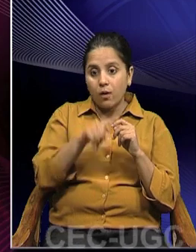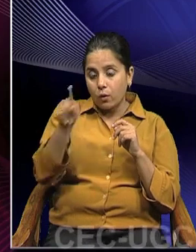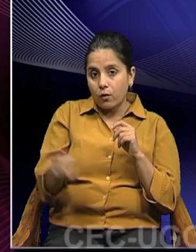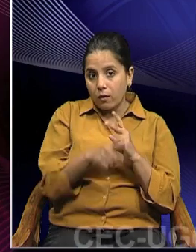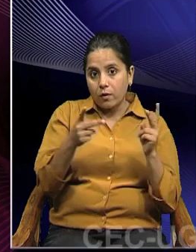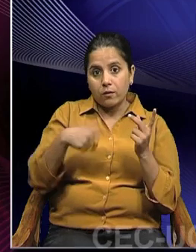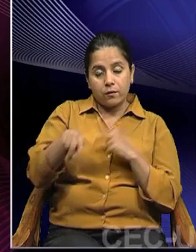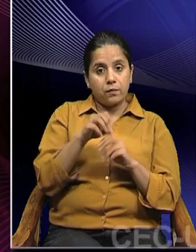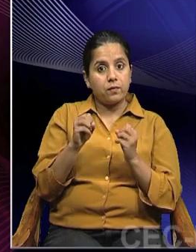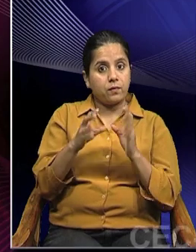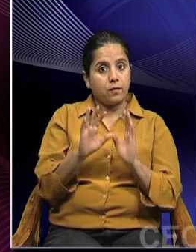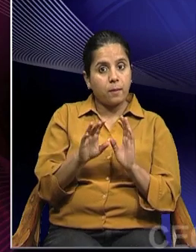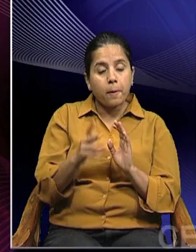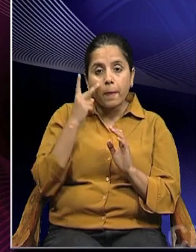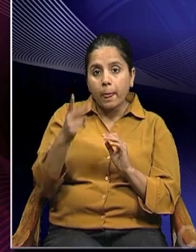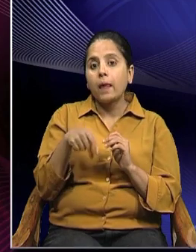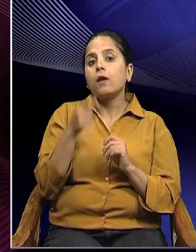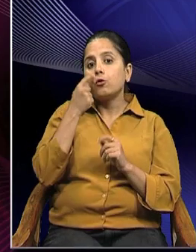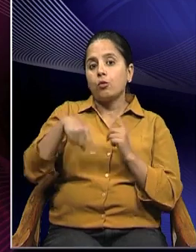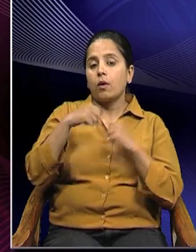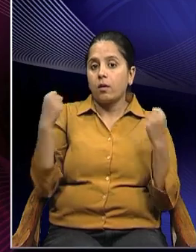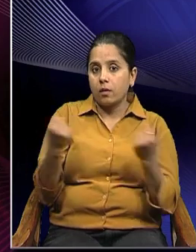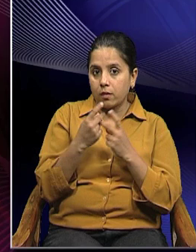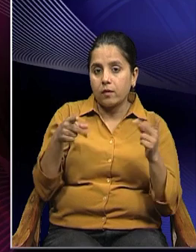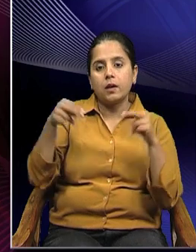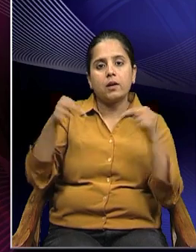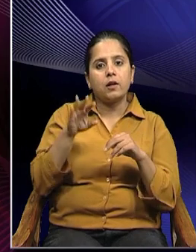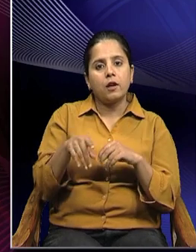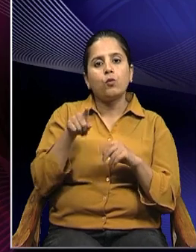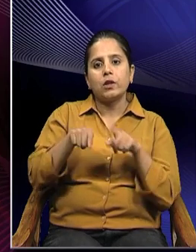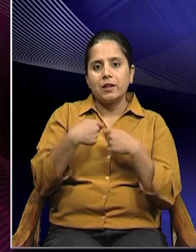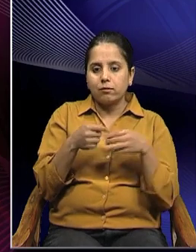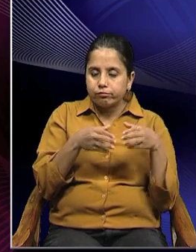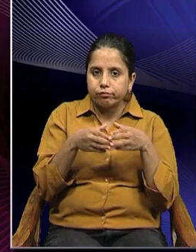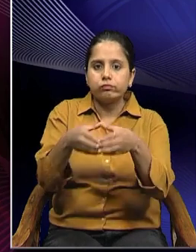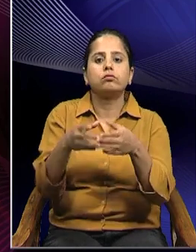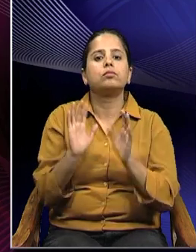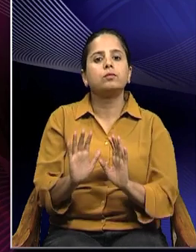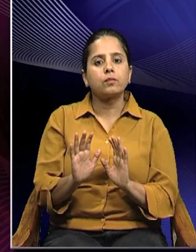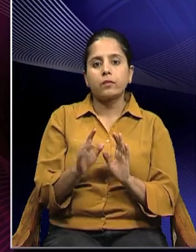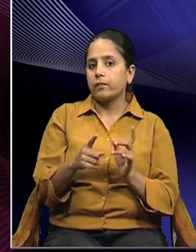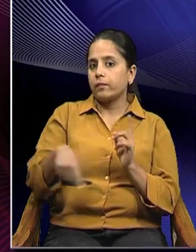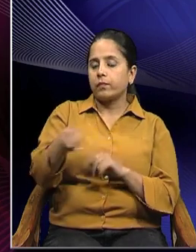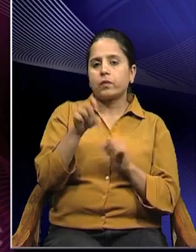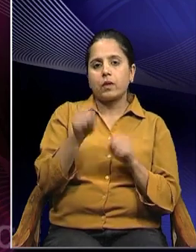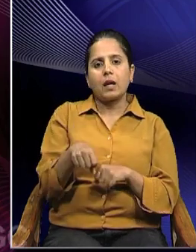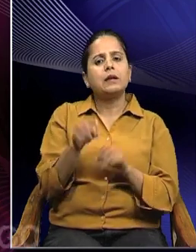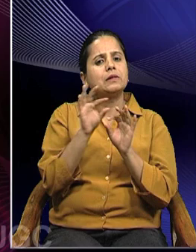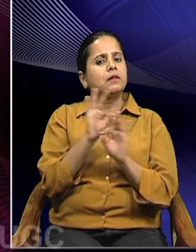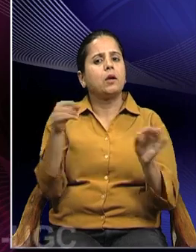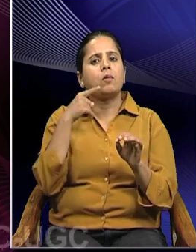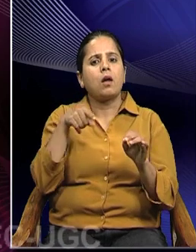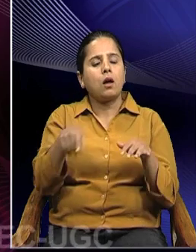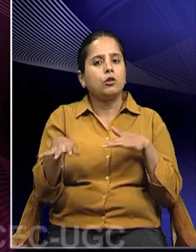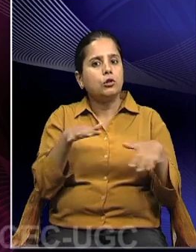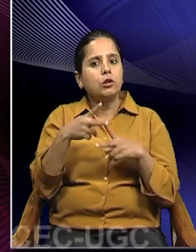when it has to be moved by human effort, it requires a team to move it. Otherwise, you can simply shake it